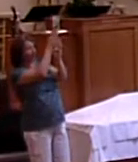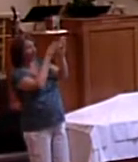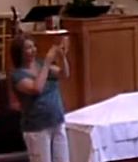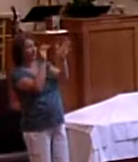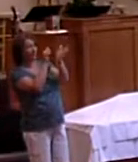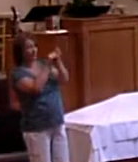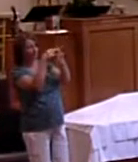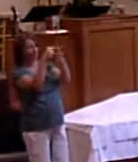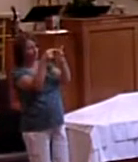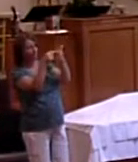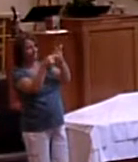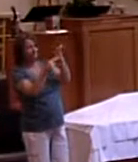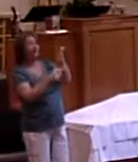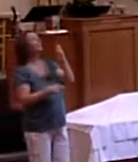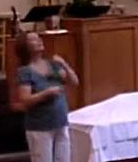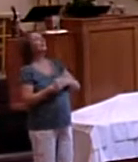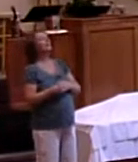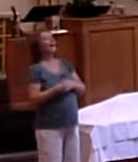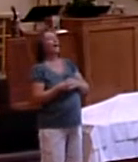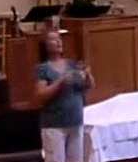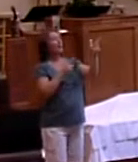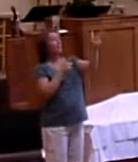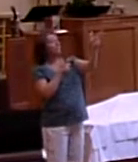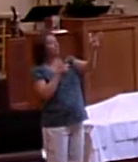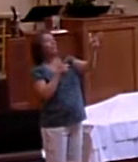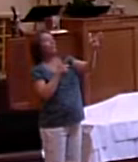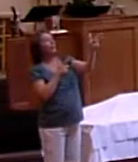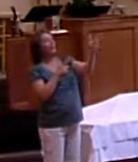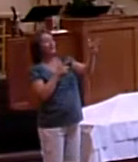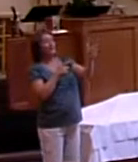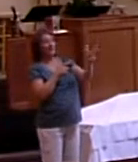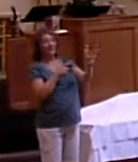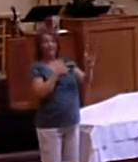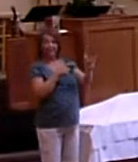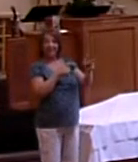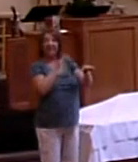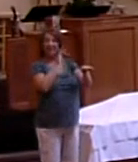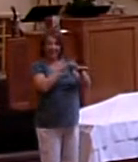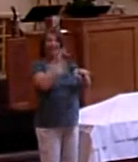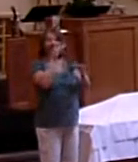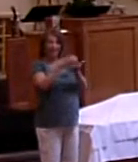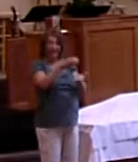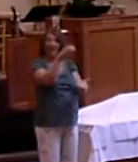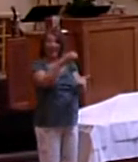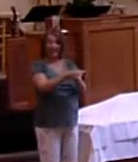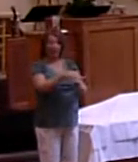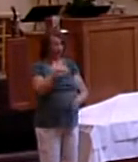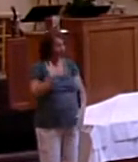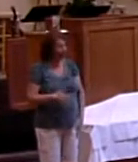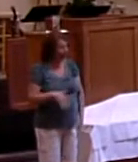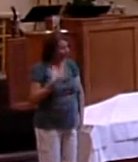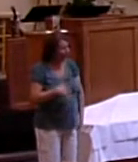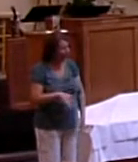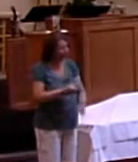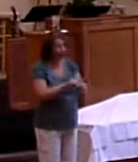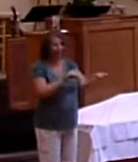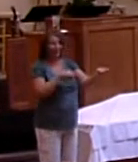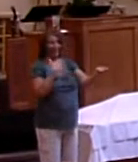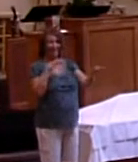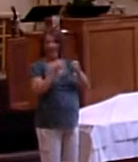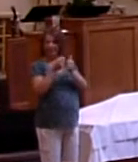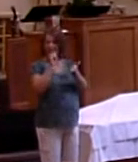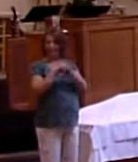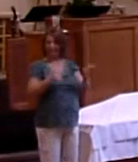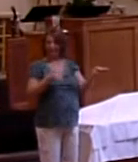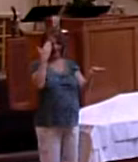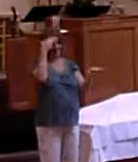and the tab and all this." And when he pulled the trigger, he actually shot the aluminum can. And I was like, "This thing is rigged, or something is going on." I